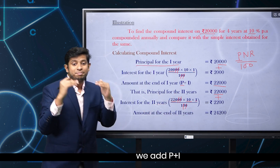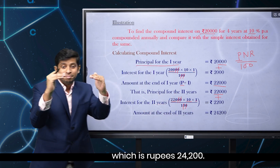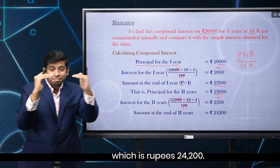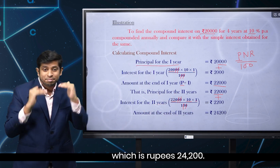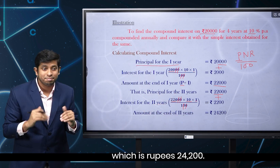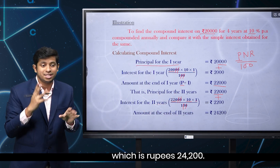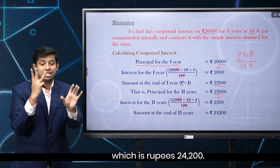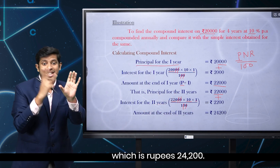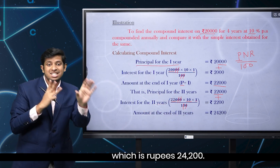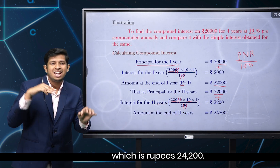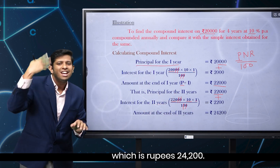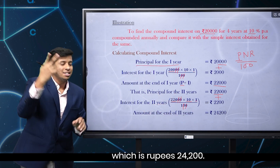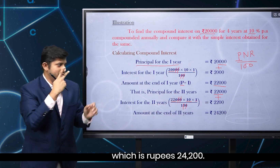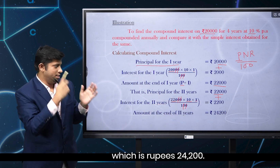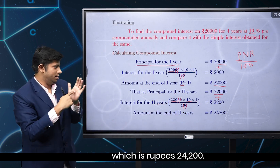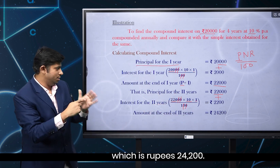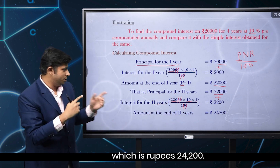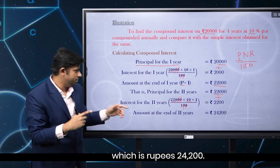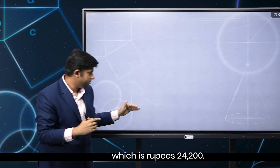which is rupees 24,200.